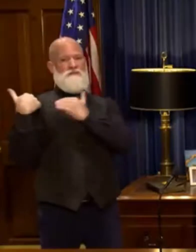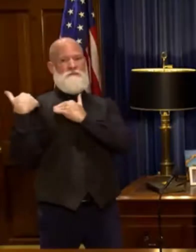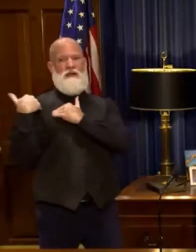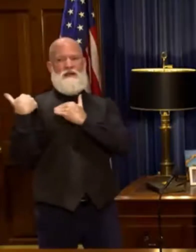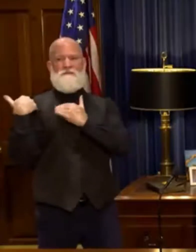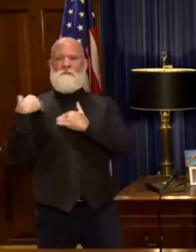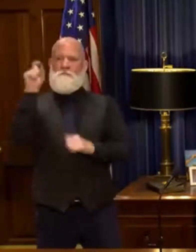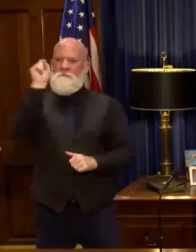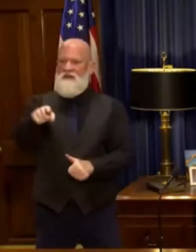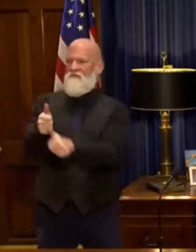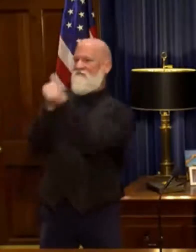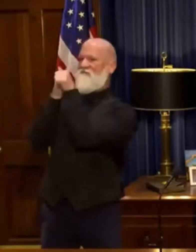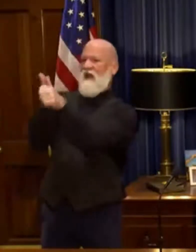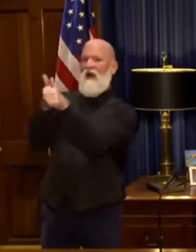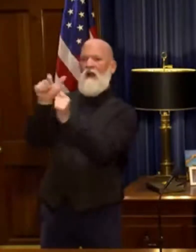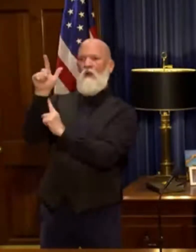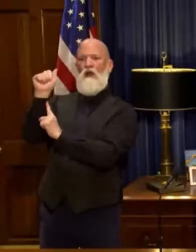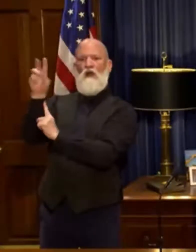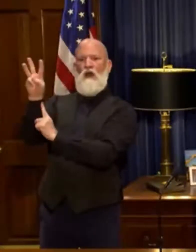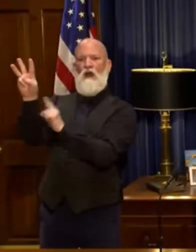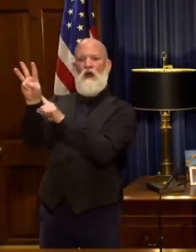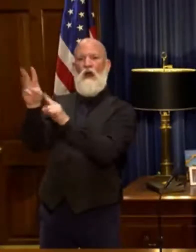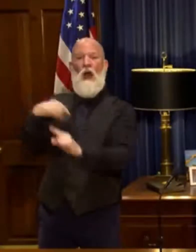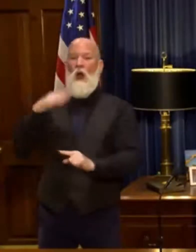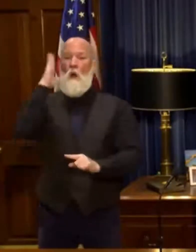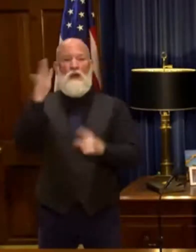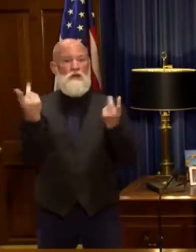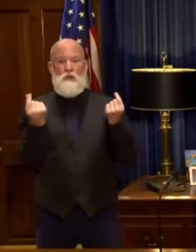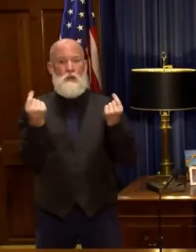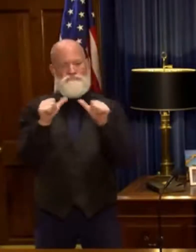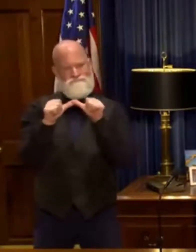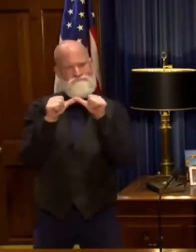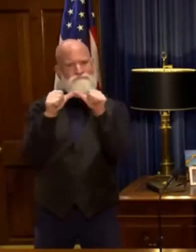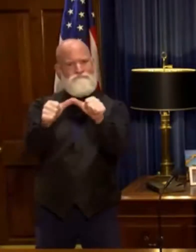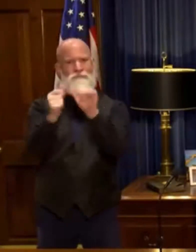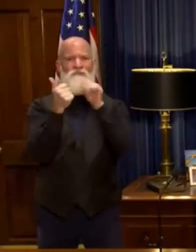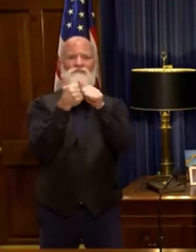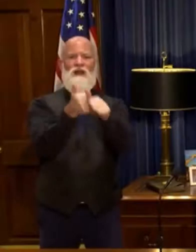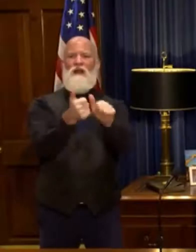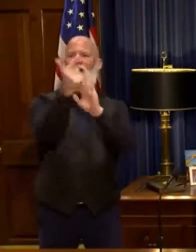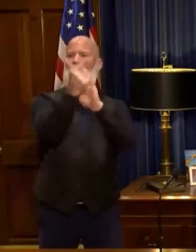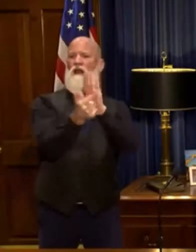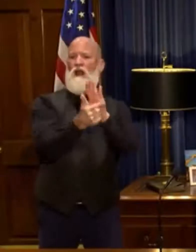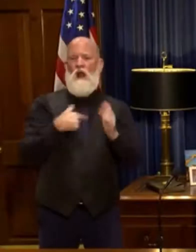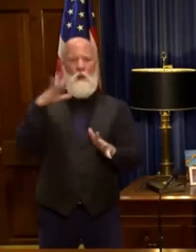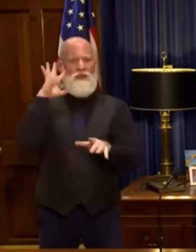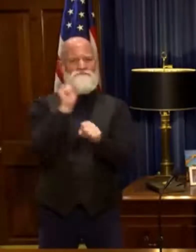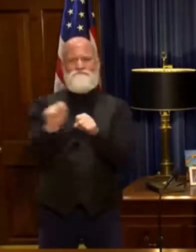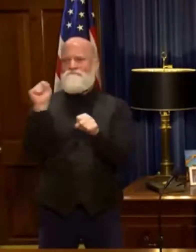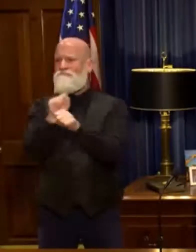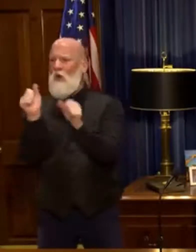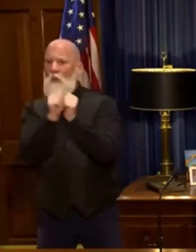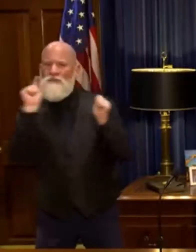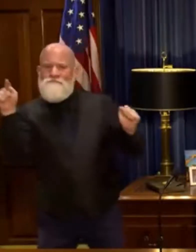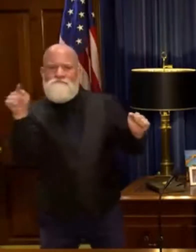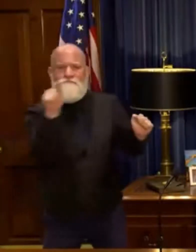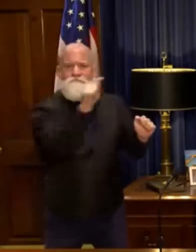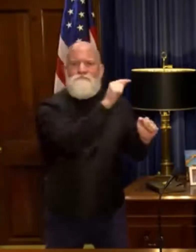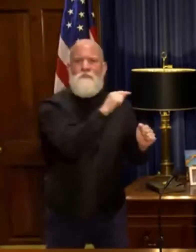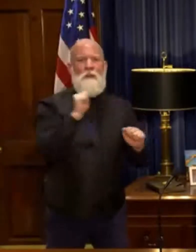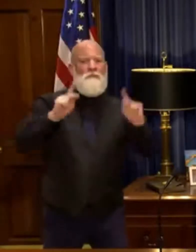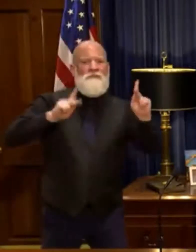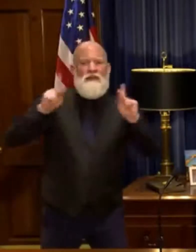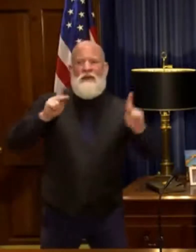will continue to do. We must all work together to ensure citizens have confidence in future elections in